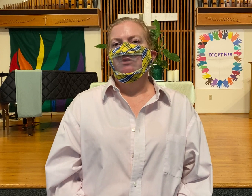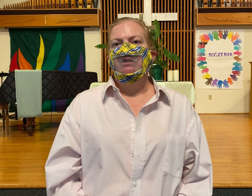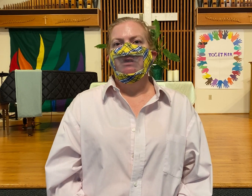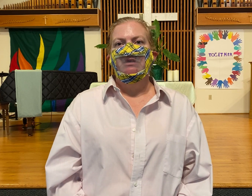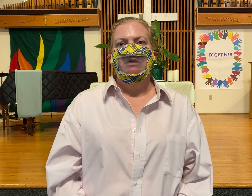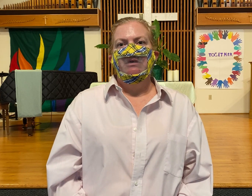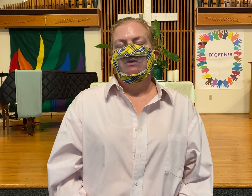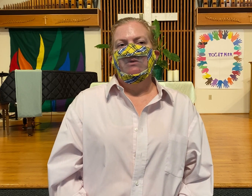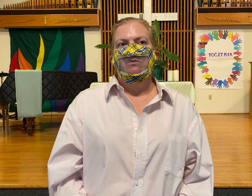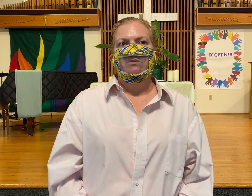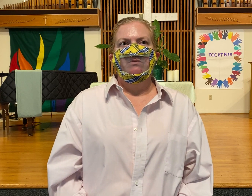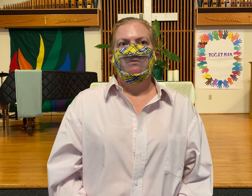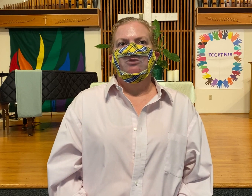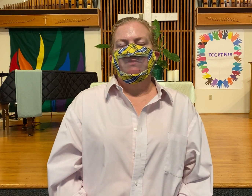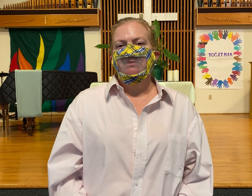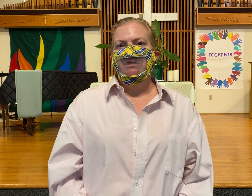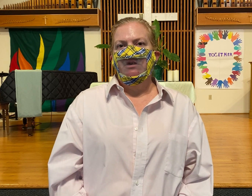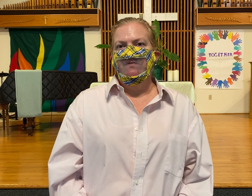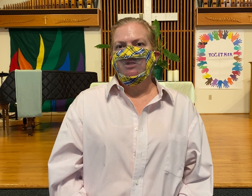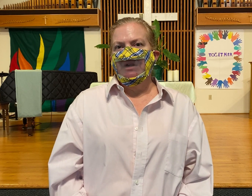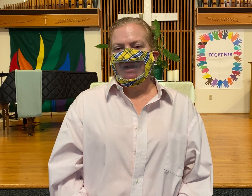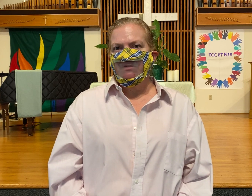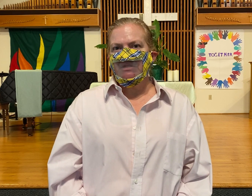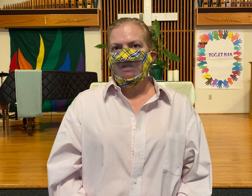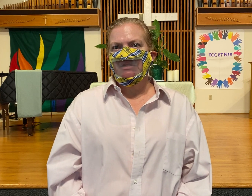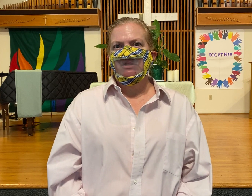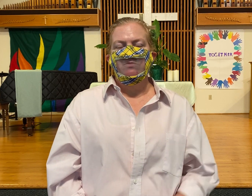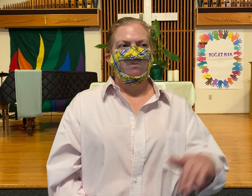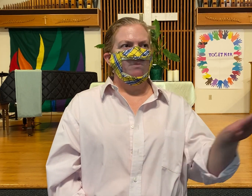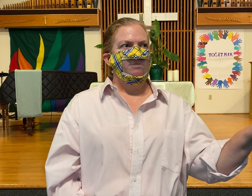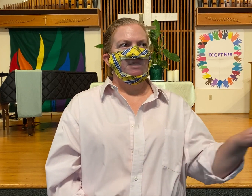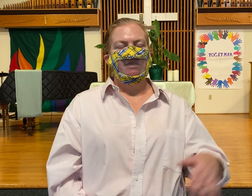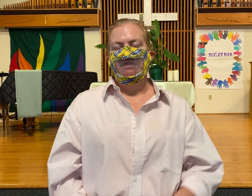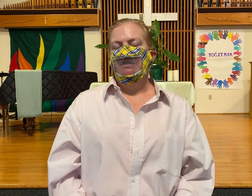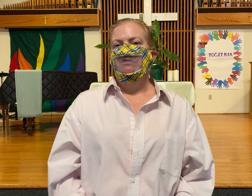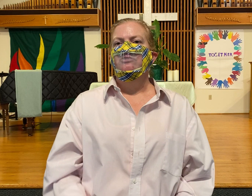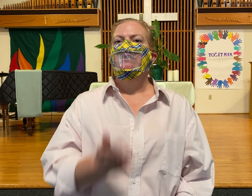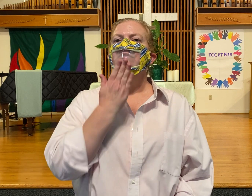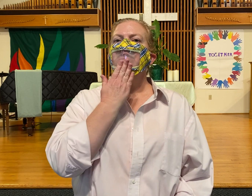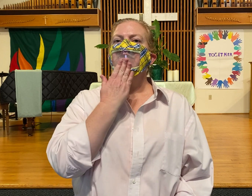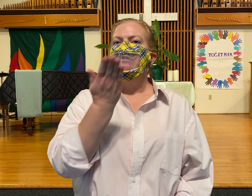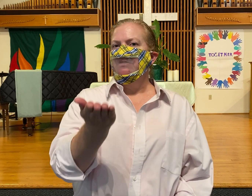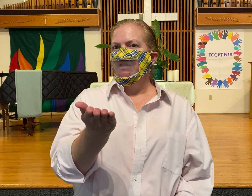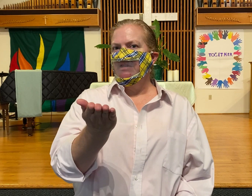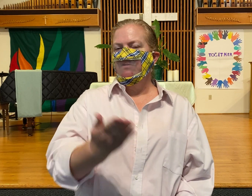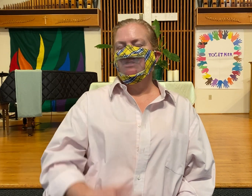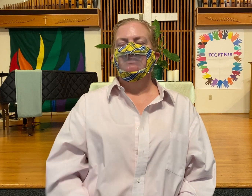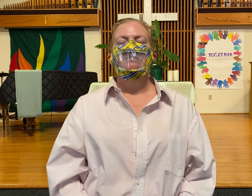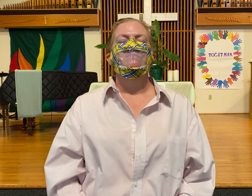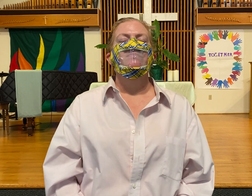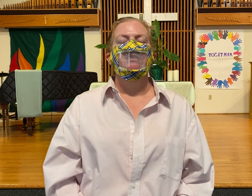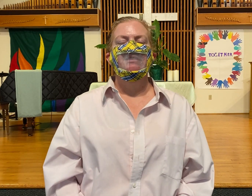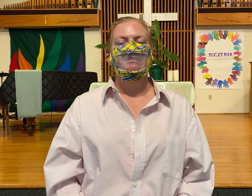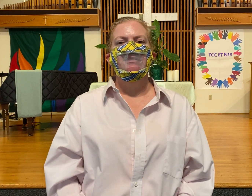someone drops something off at your house, and as they're standing in the driveway, you can go thank you to them, things like